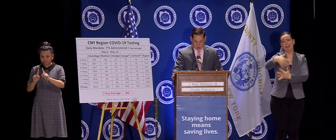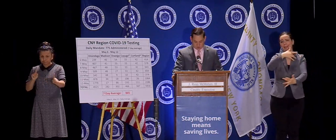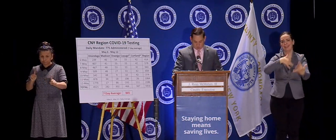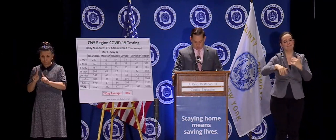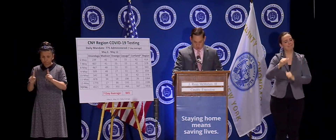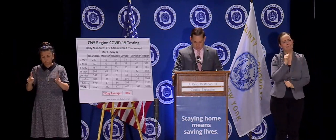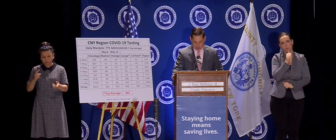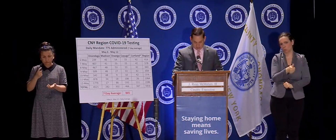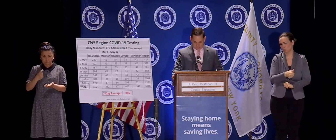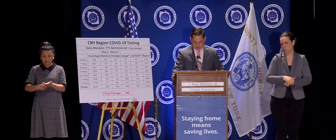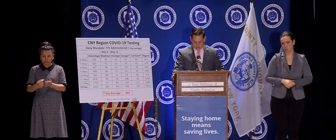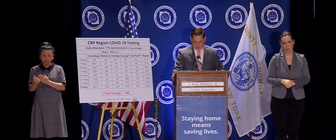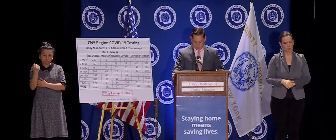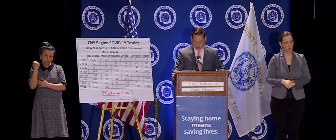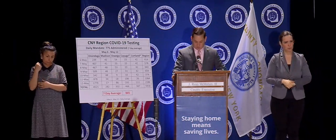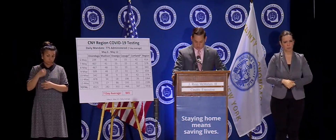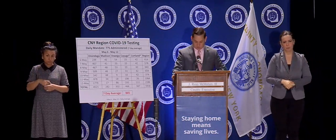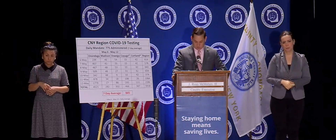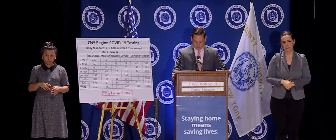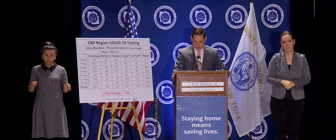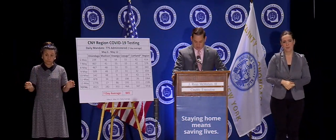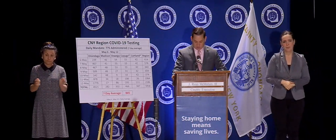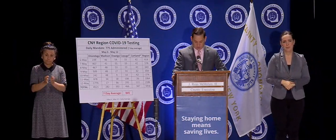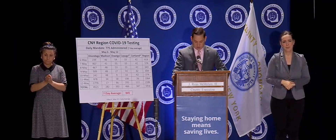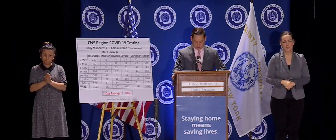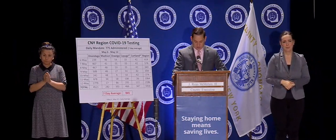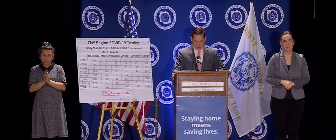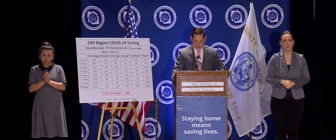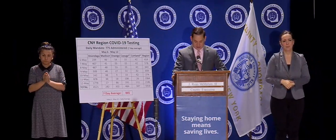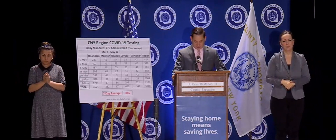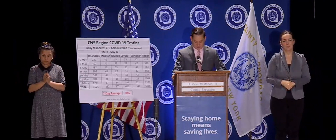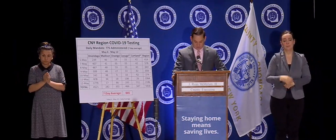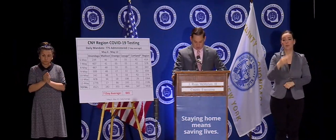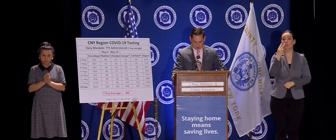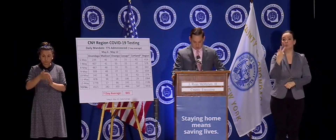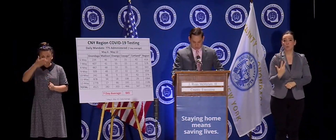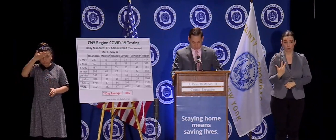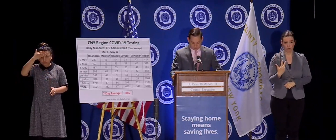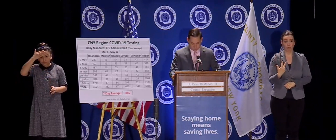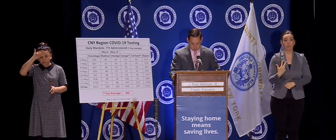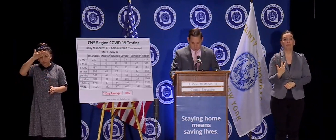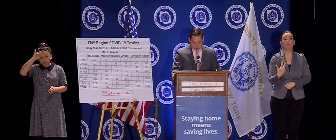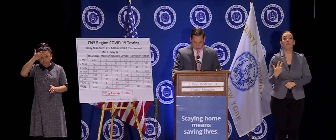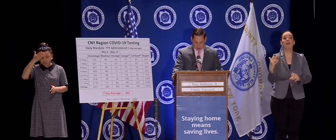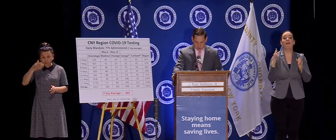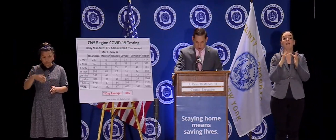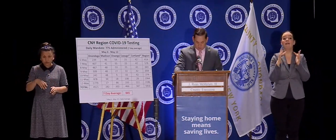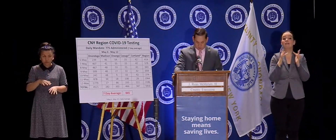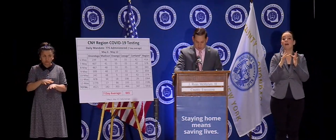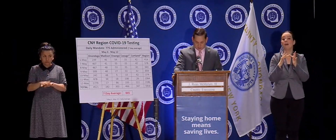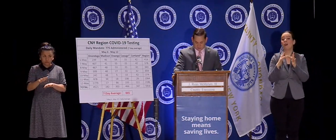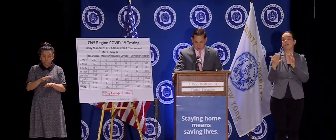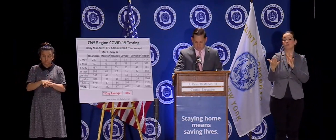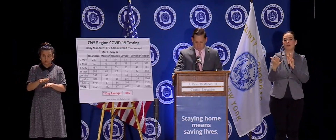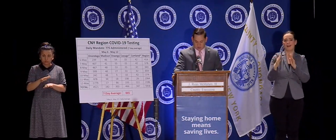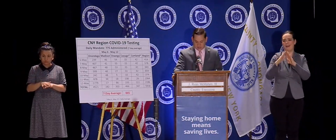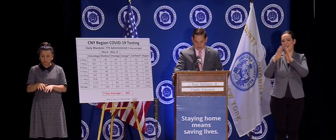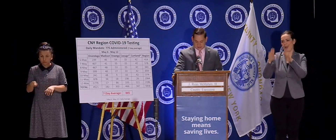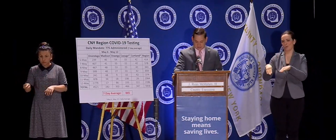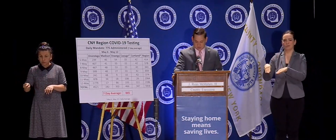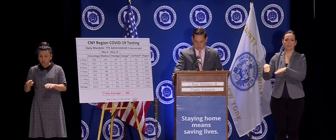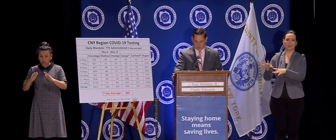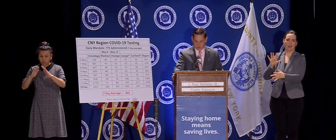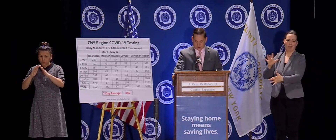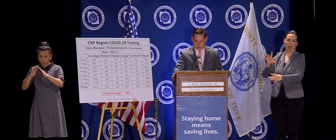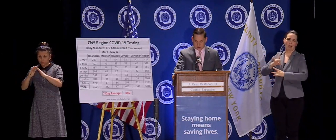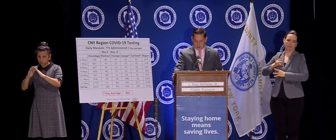Related to our total active cases, well over 2/3 now are related to contacts and affiliations. We now have